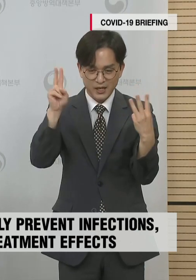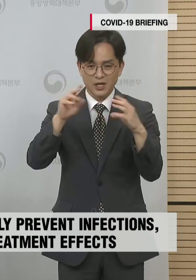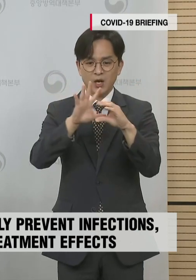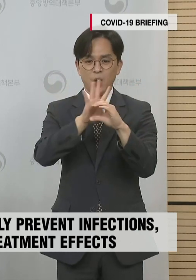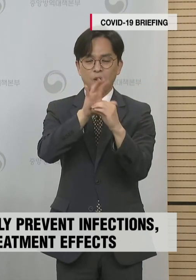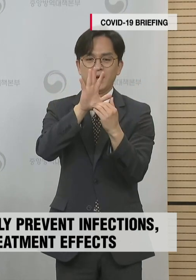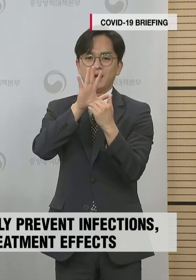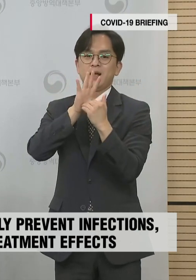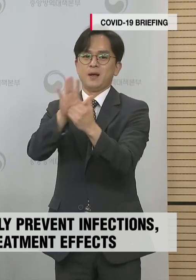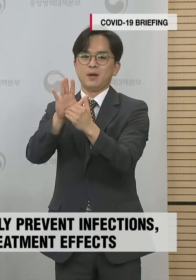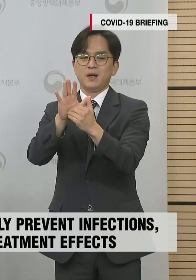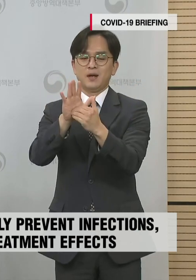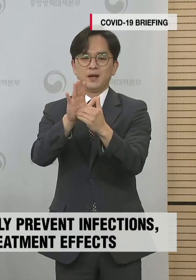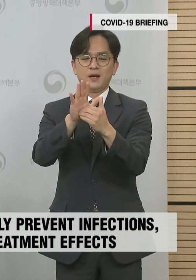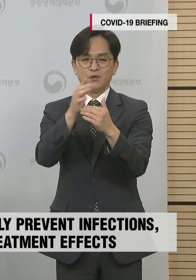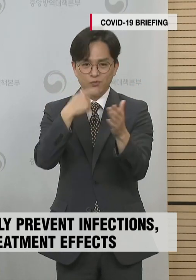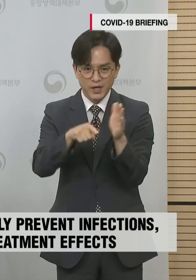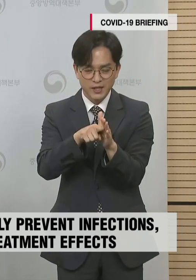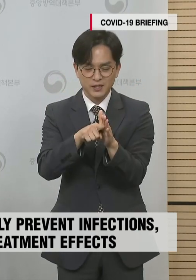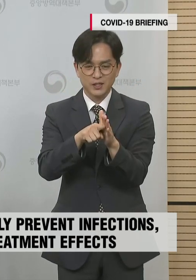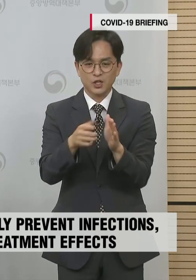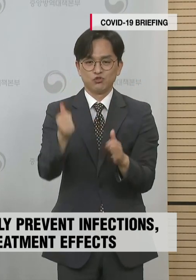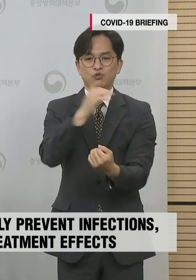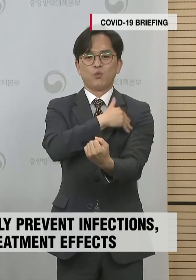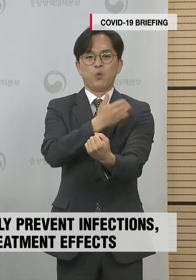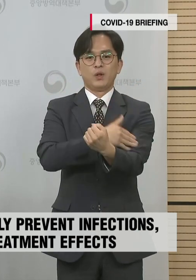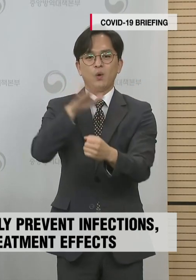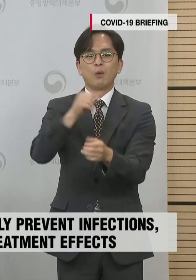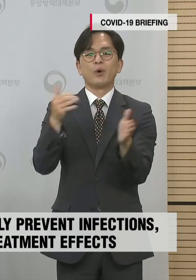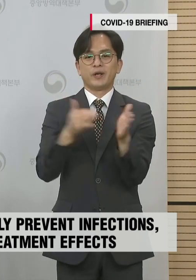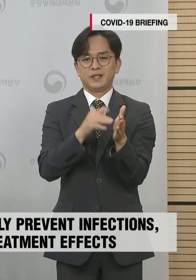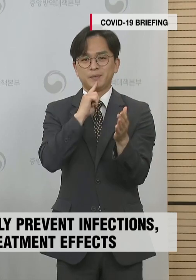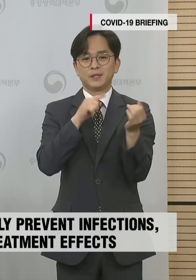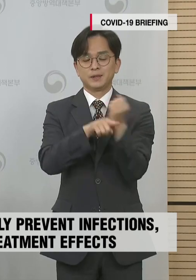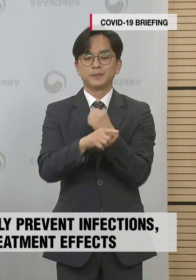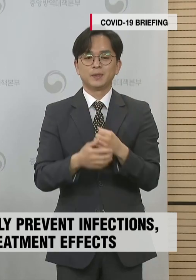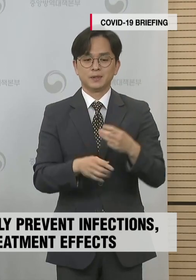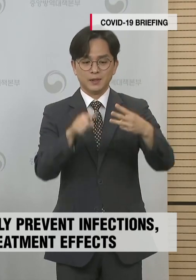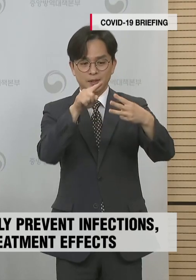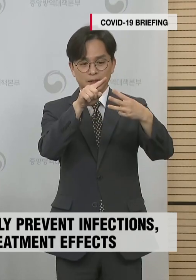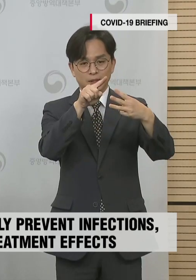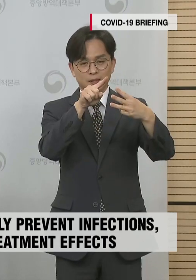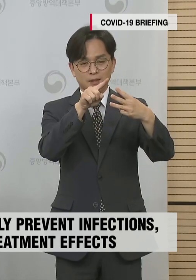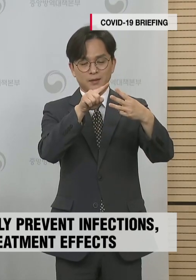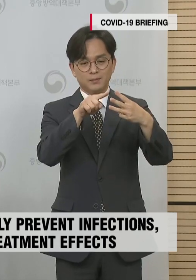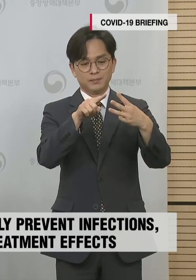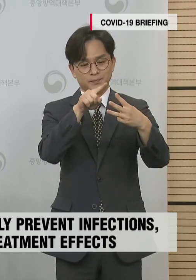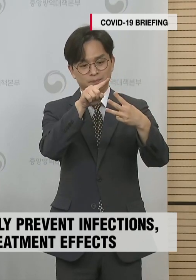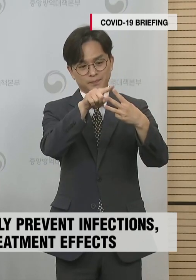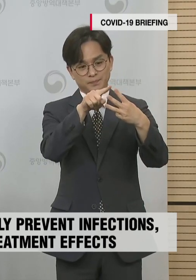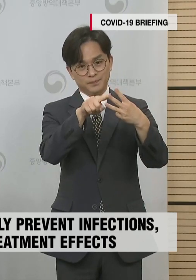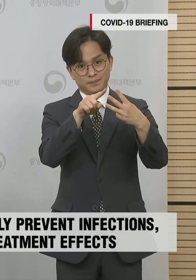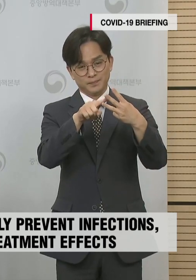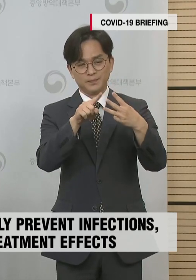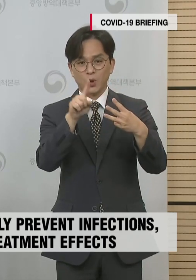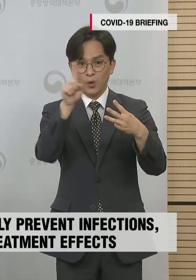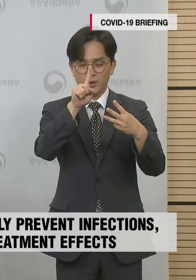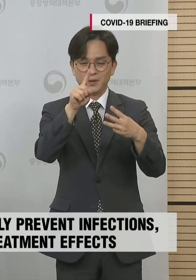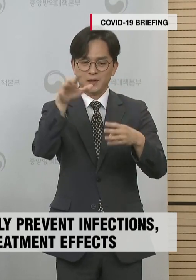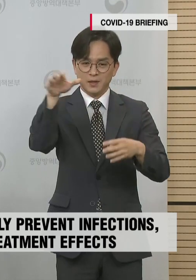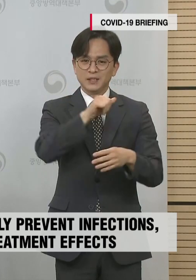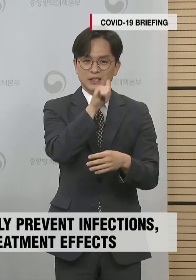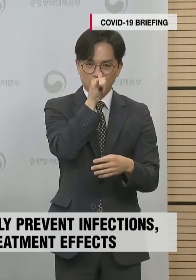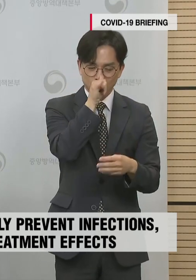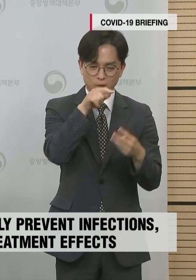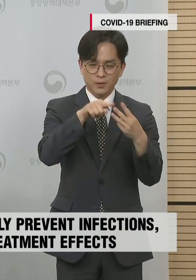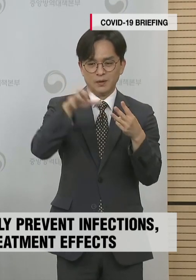that these three aspects are the essential keys to vaccine sovereignty. Among them, we already have some